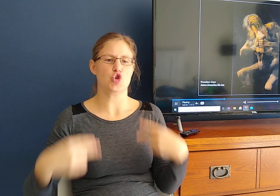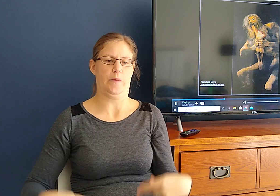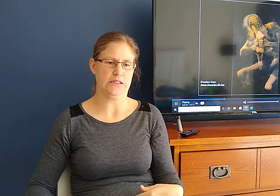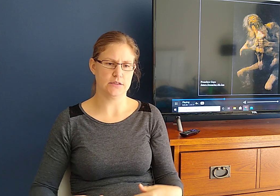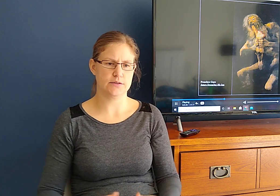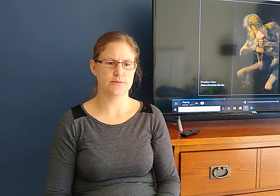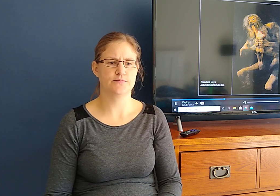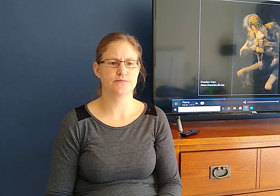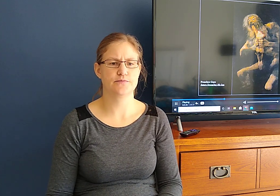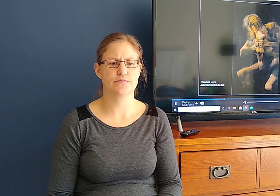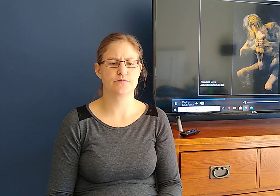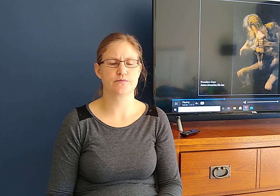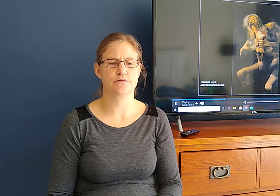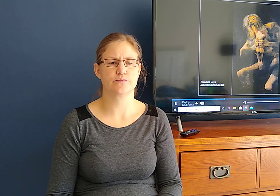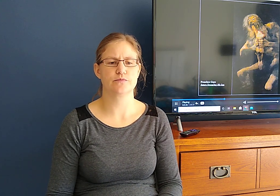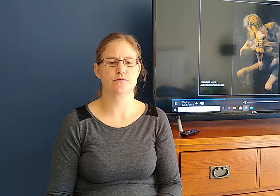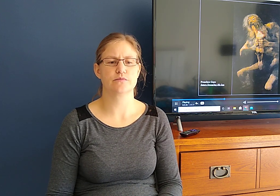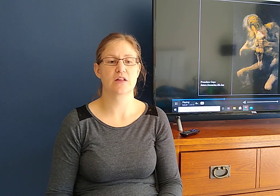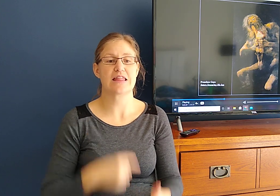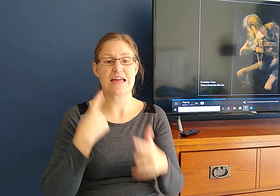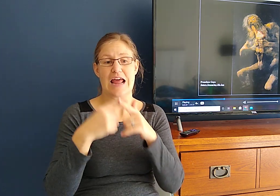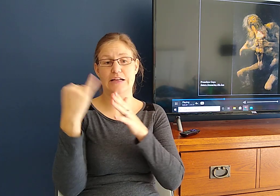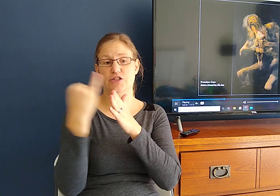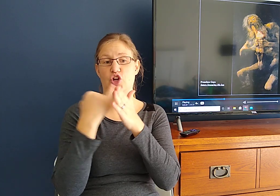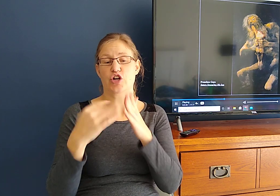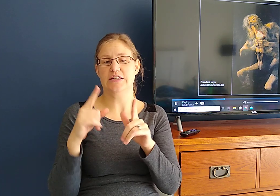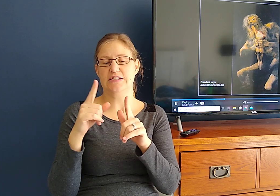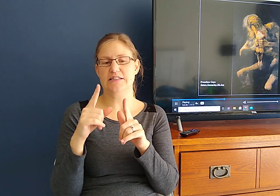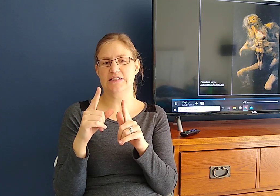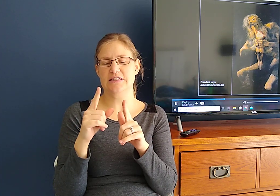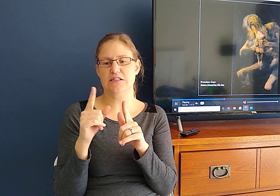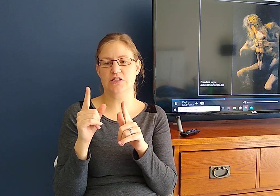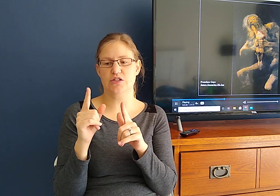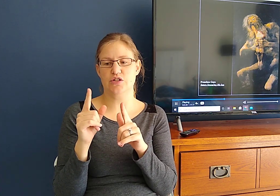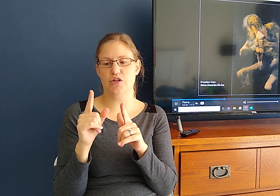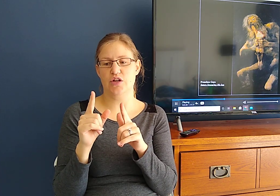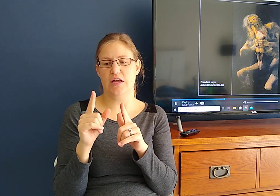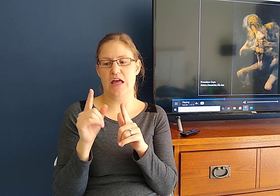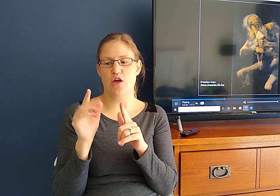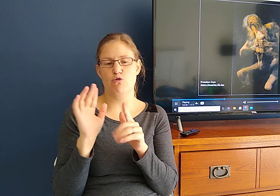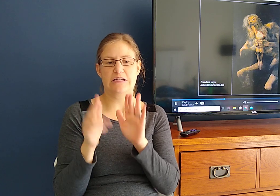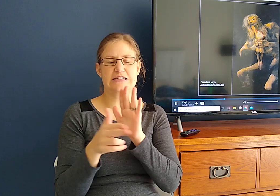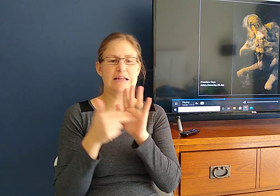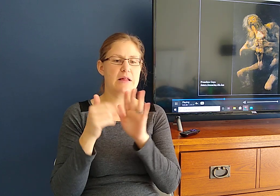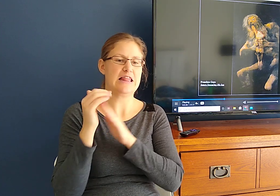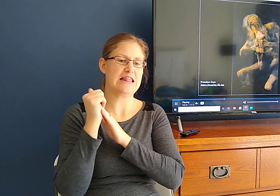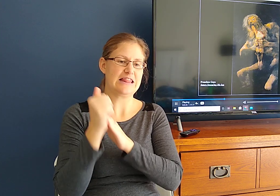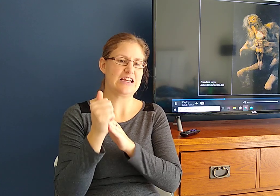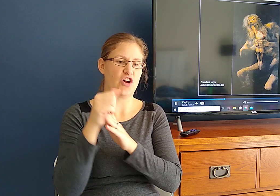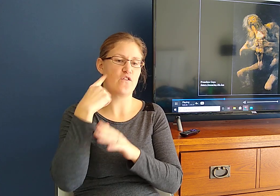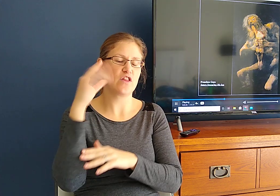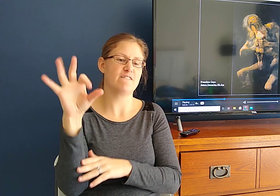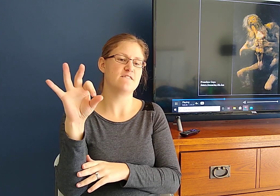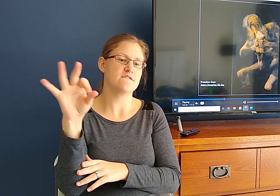Eugene Delacroix was an artist regarded from the outset of his career as the leader of the French